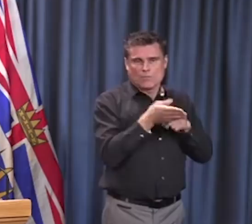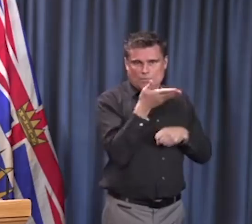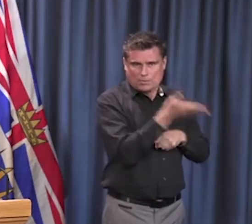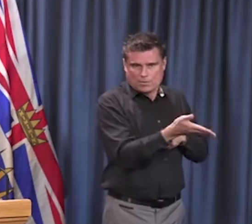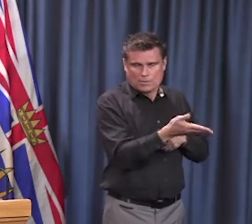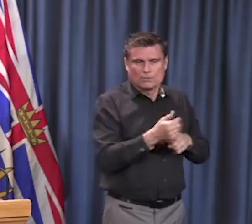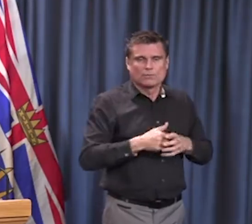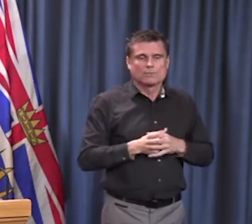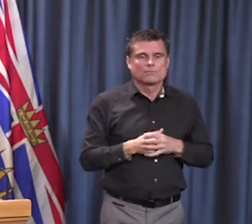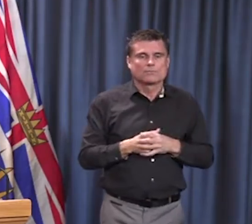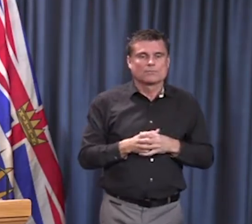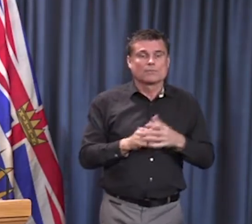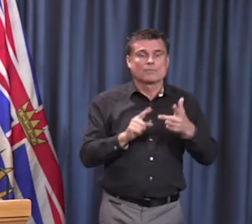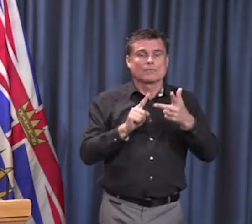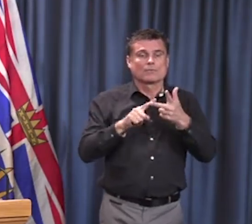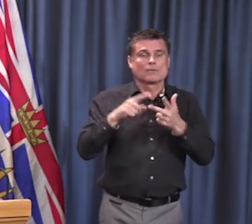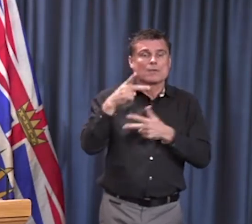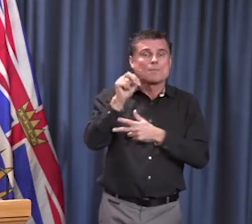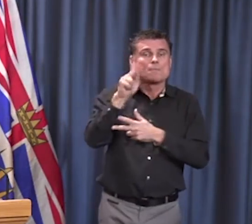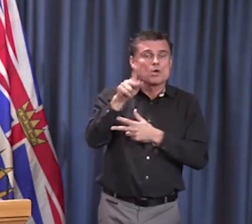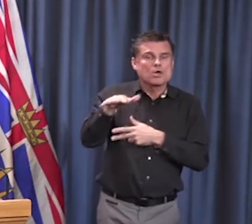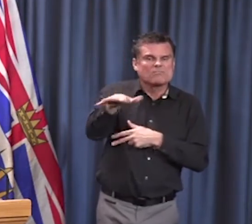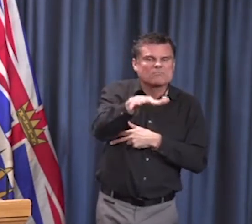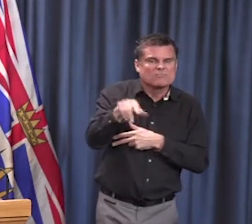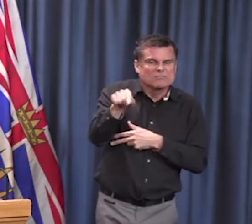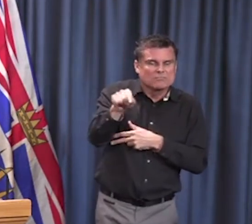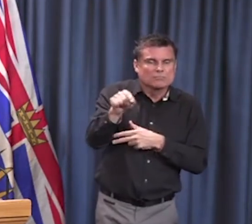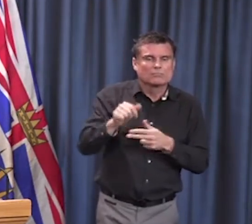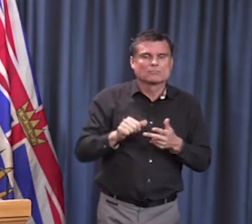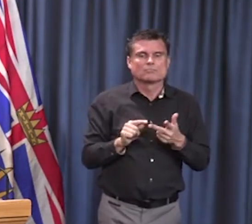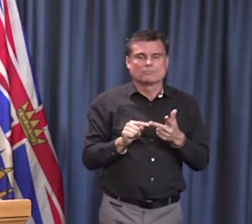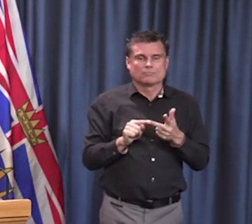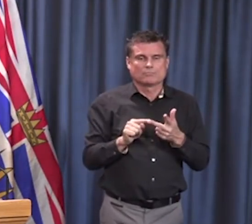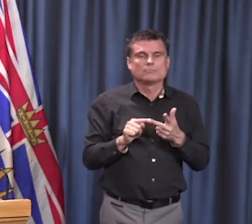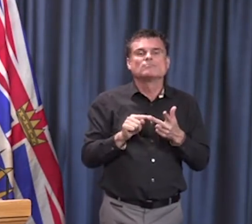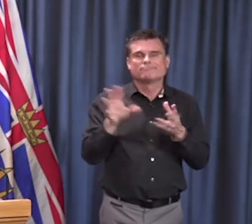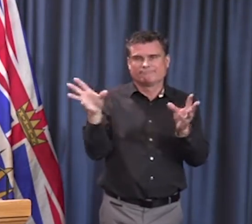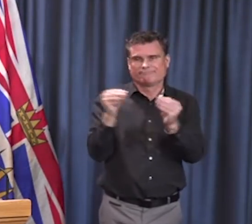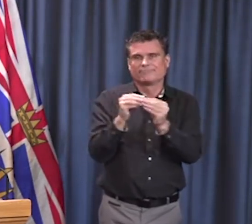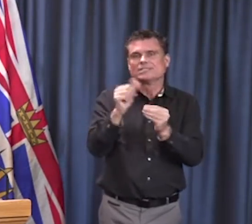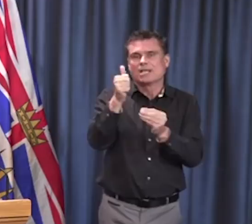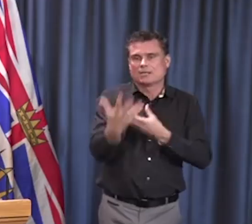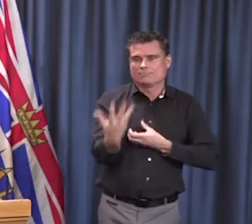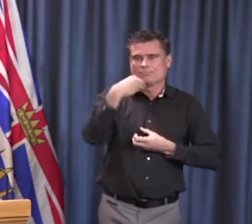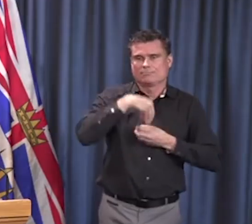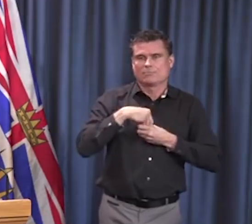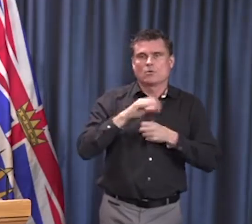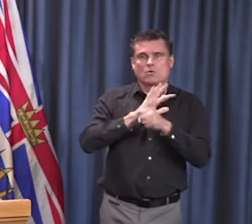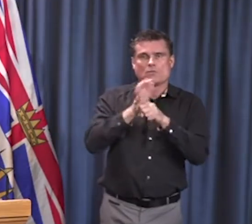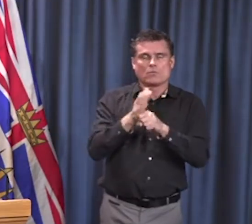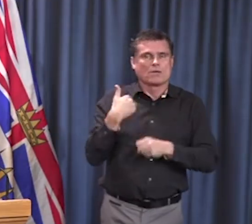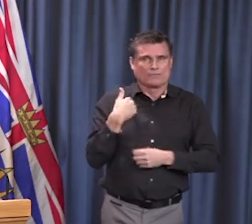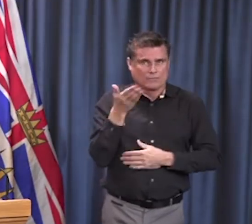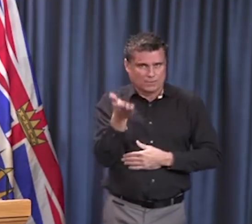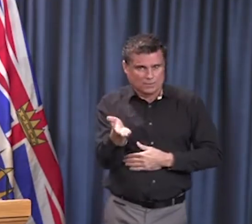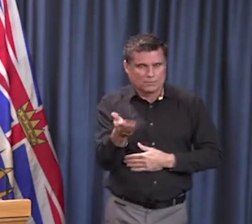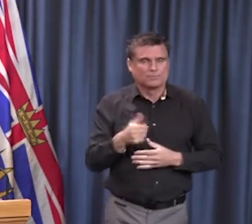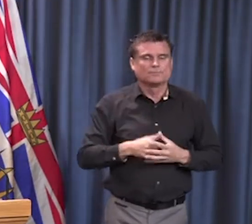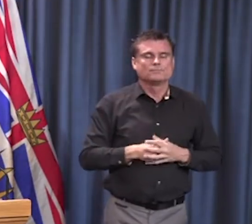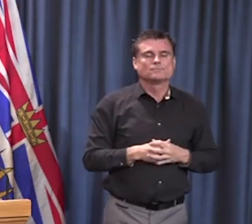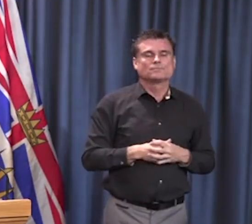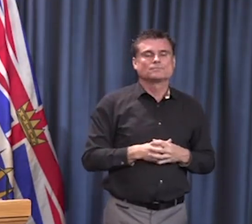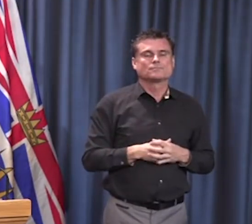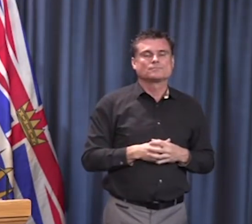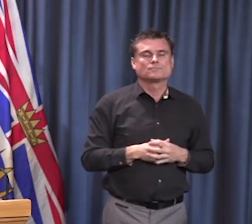have 10 residents and 12 healthcare workers who have tested positive at that facility. The 2